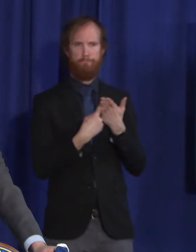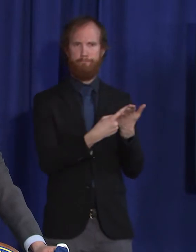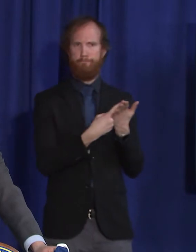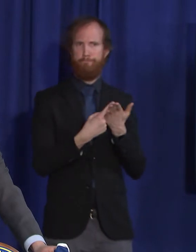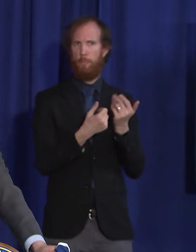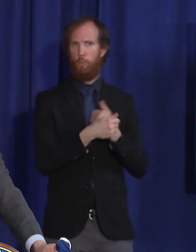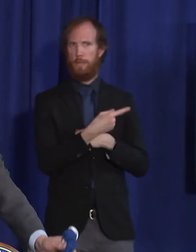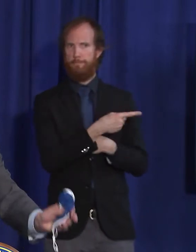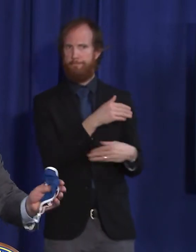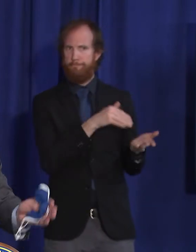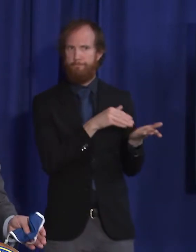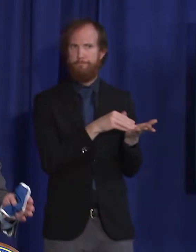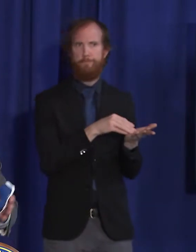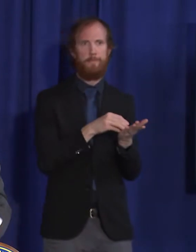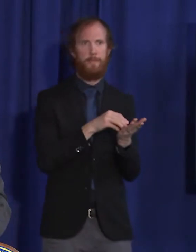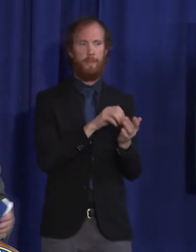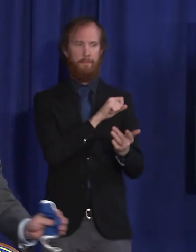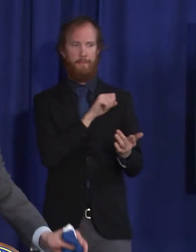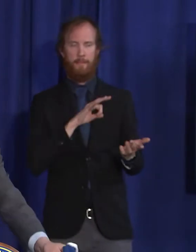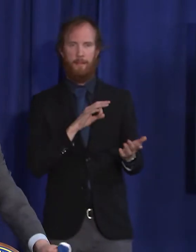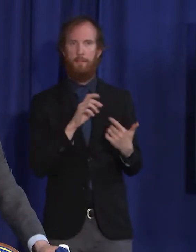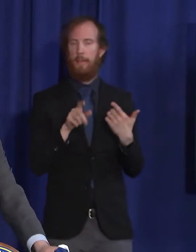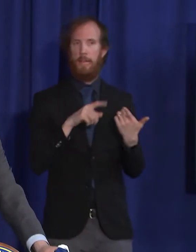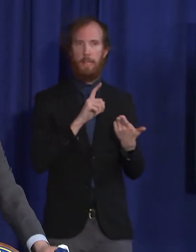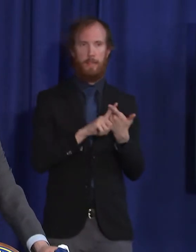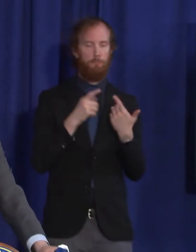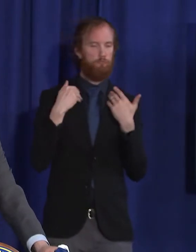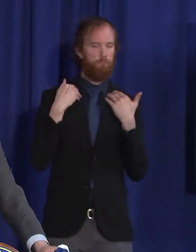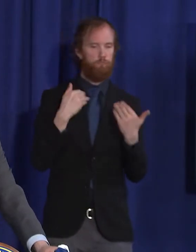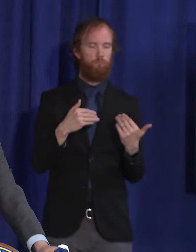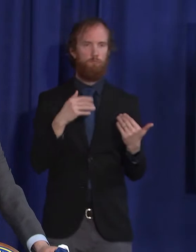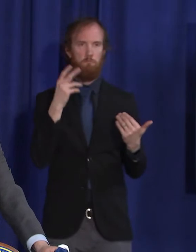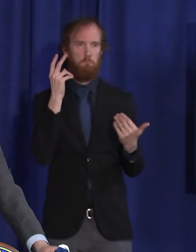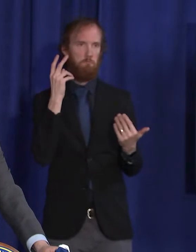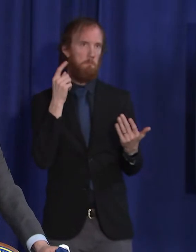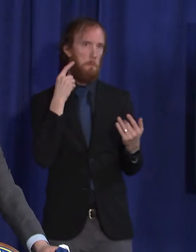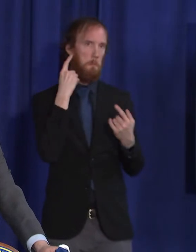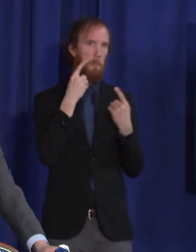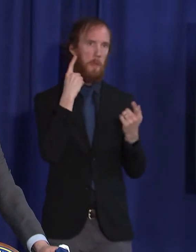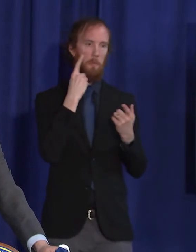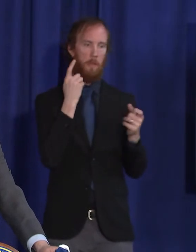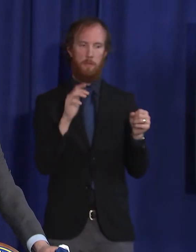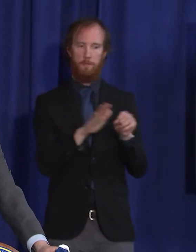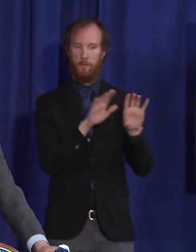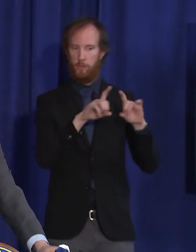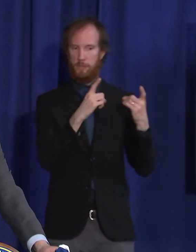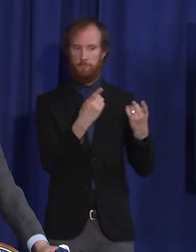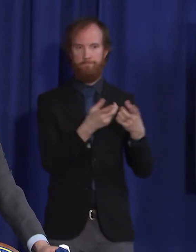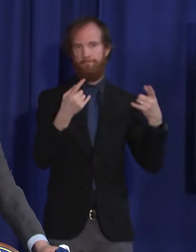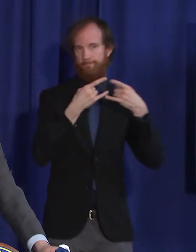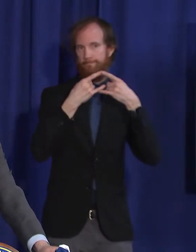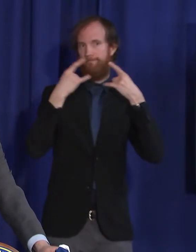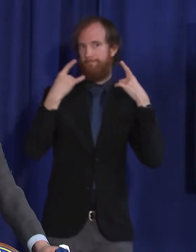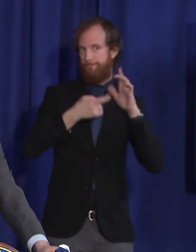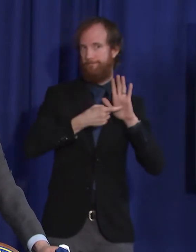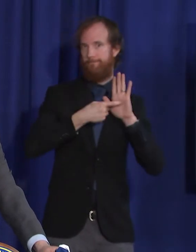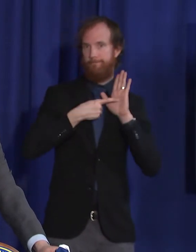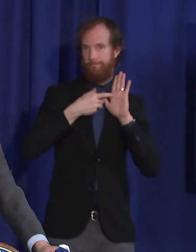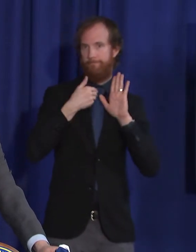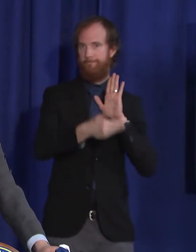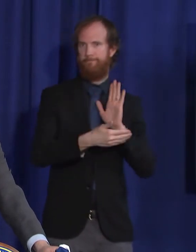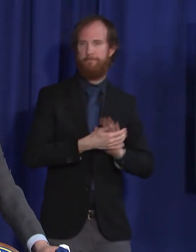CDPH staff. But at that point, we would consider and potentially we'd put it back on a mass